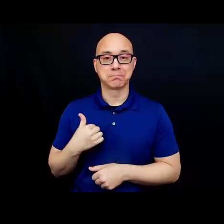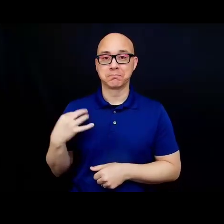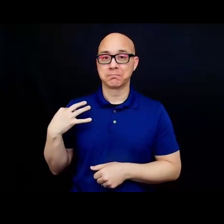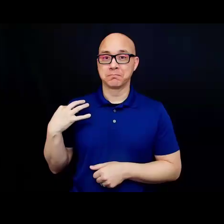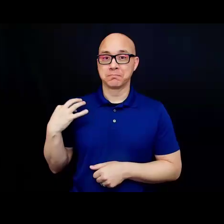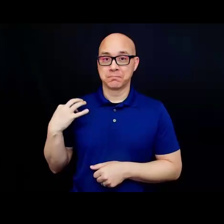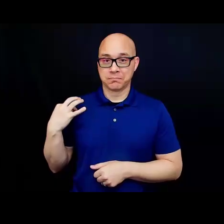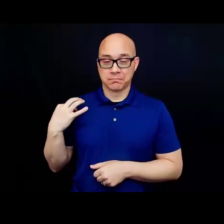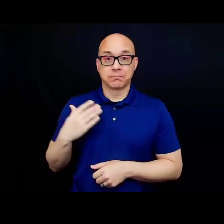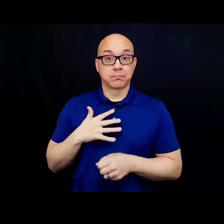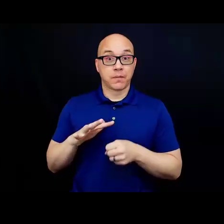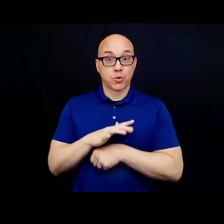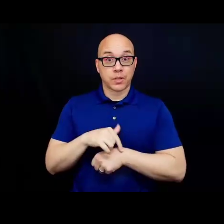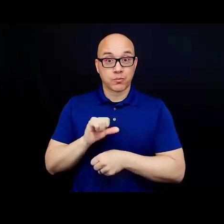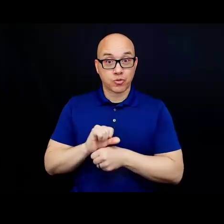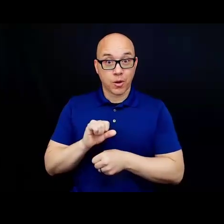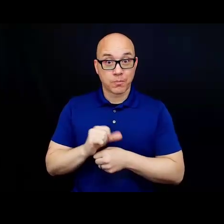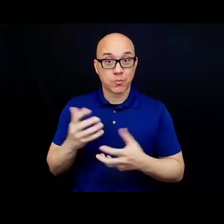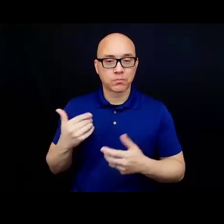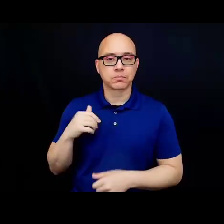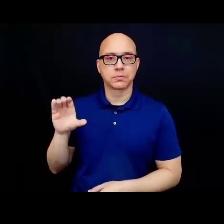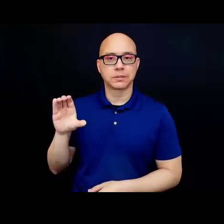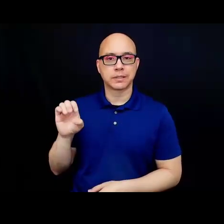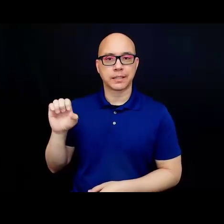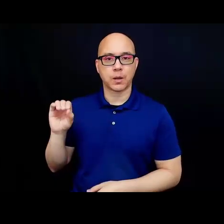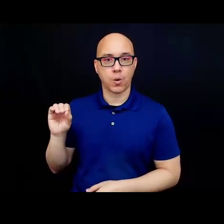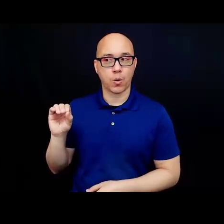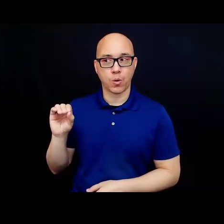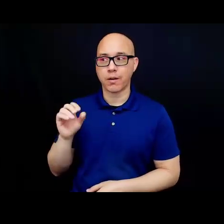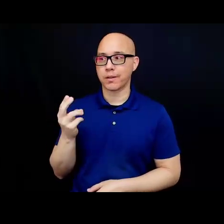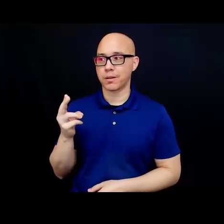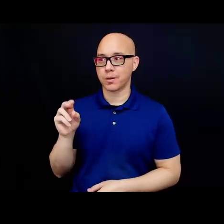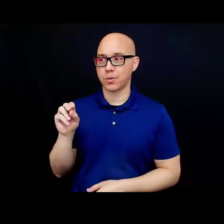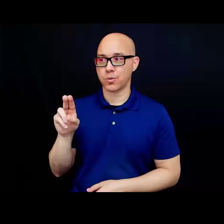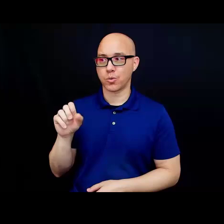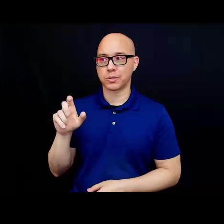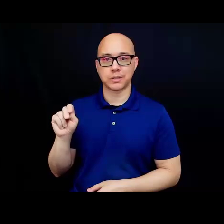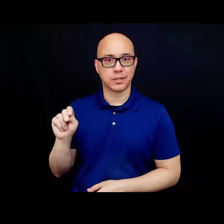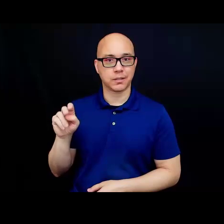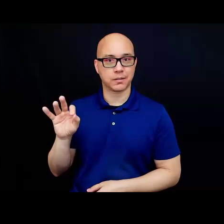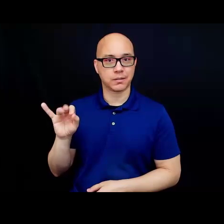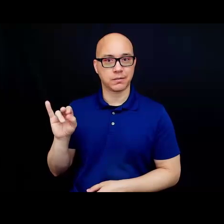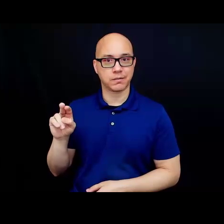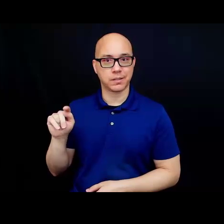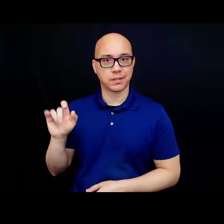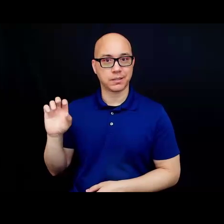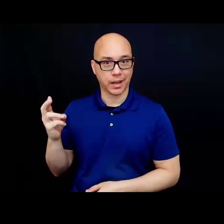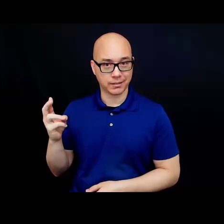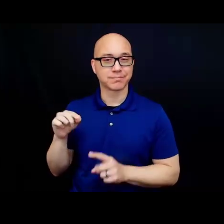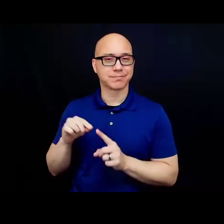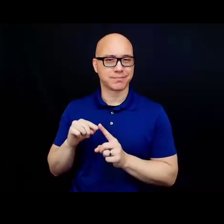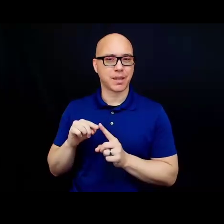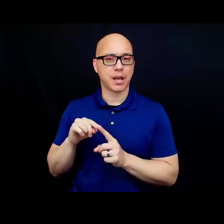my full-time job, I'm the CEO of Houston FinTech, which is a nationwide real estate investment brokerage.